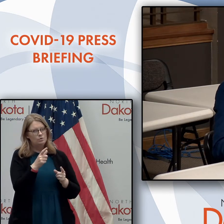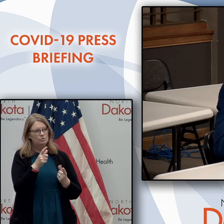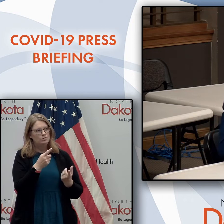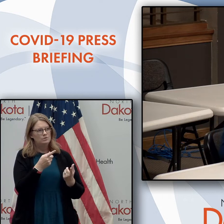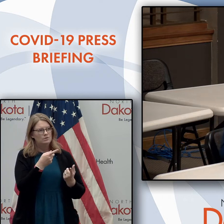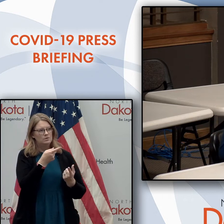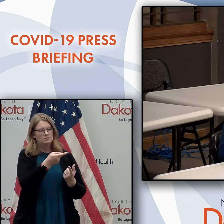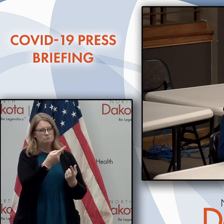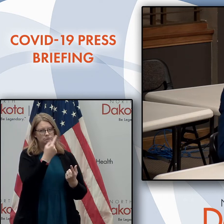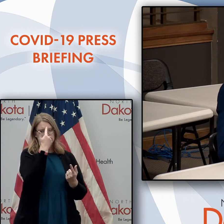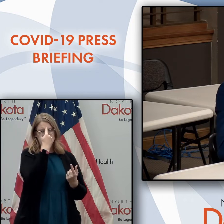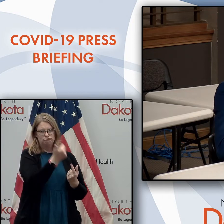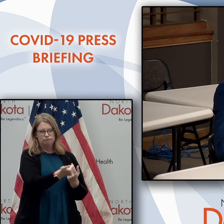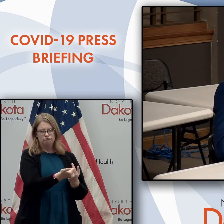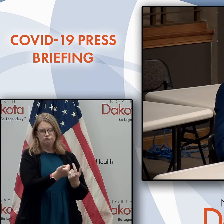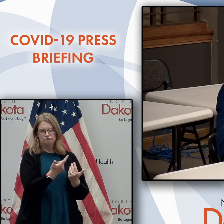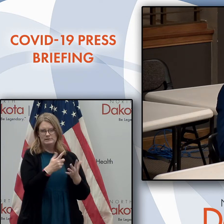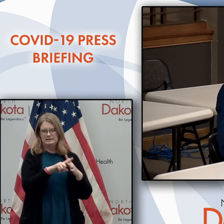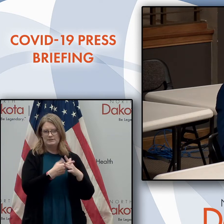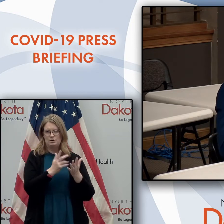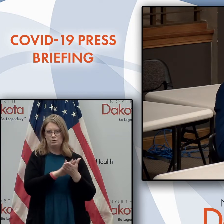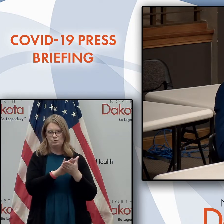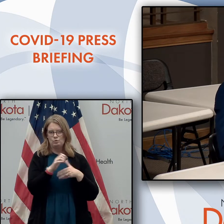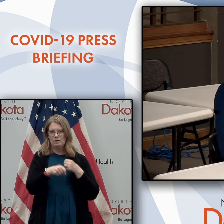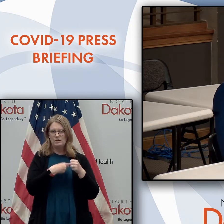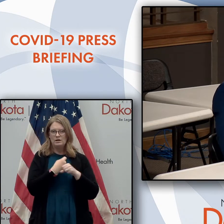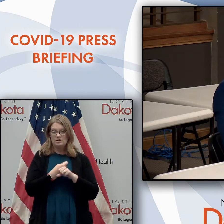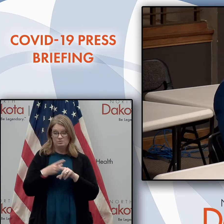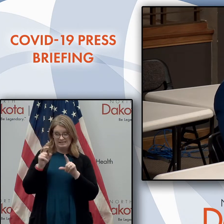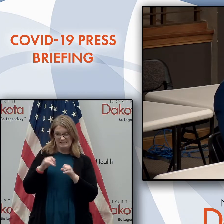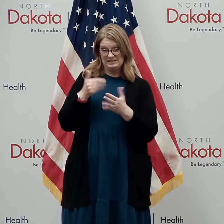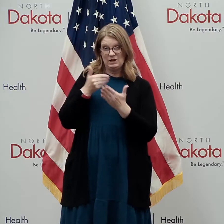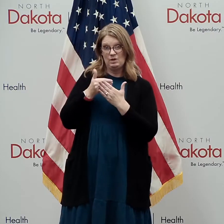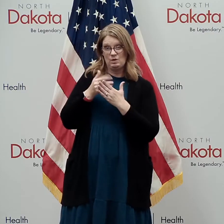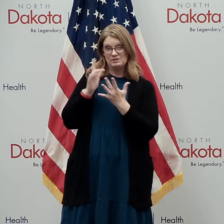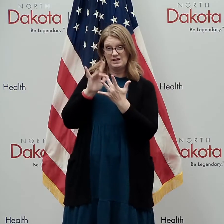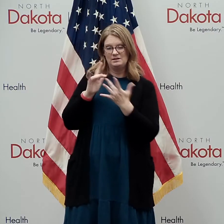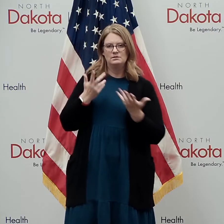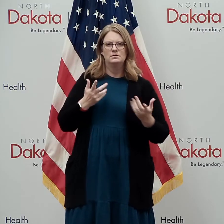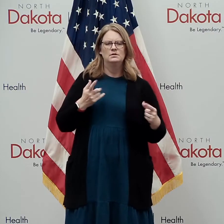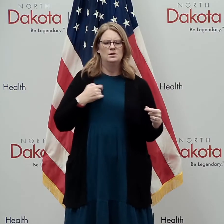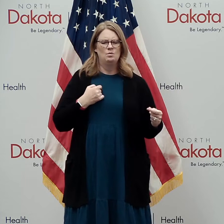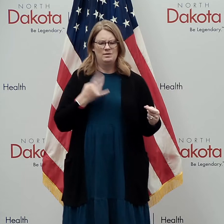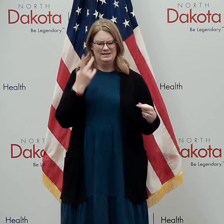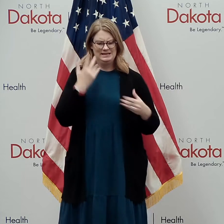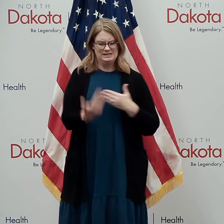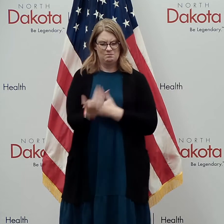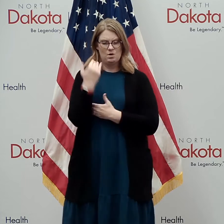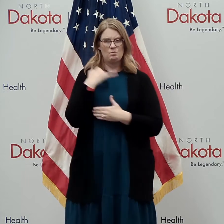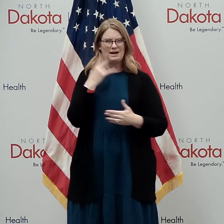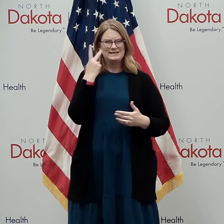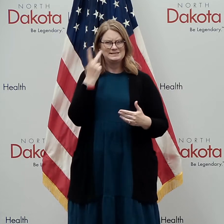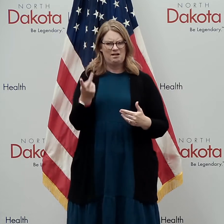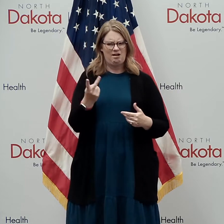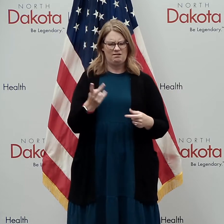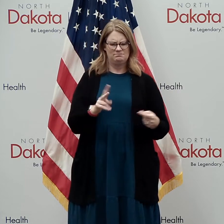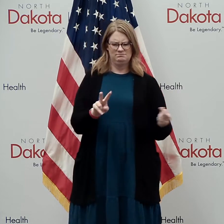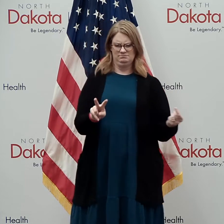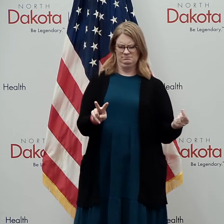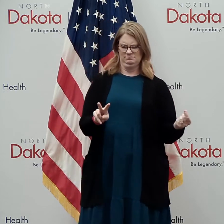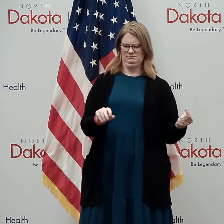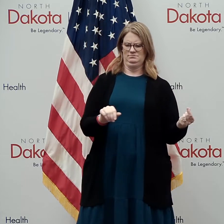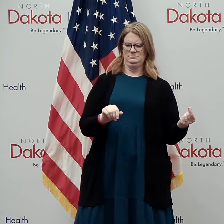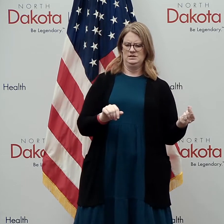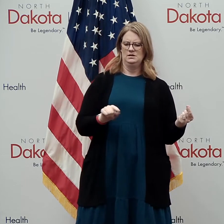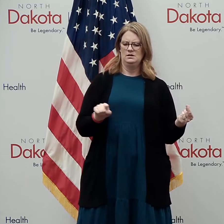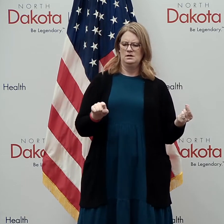say you going into the school year? Well, I'd say that, my reaction to that when I saw that this morning is some of what we've